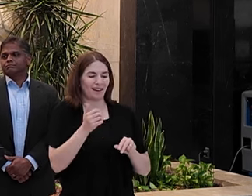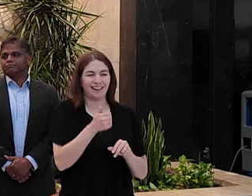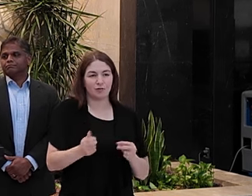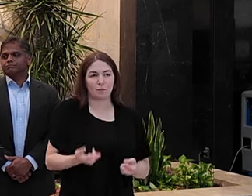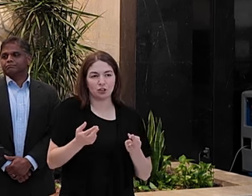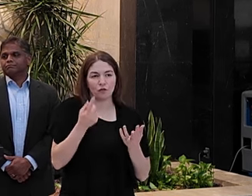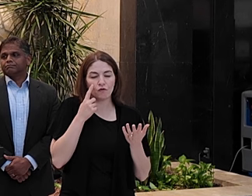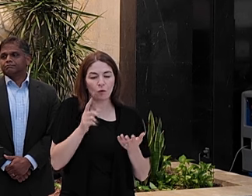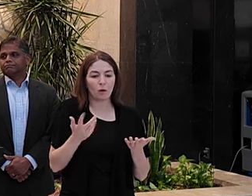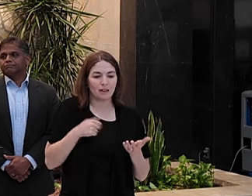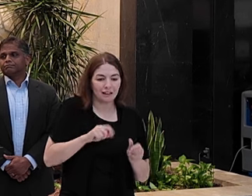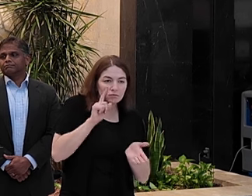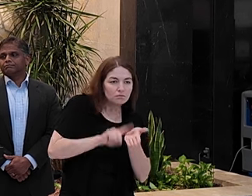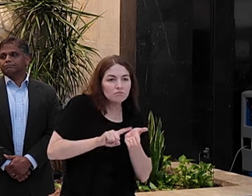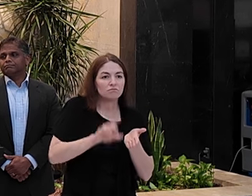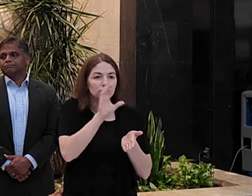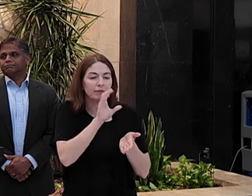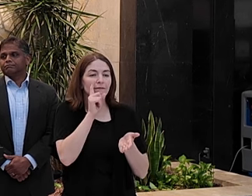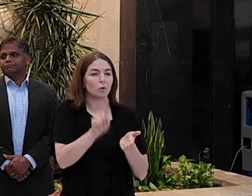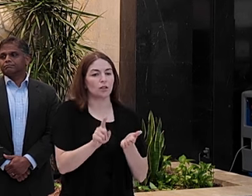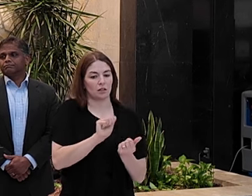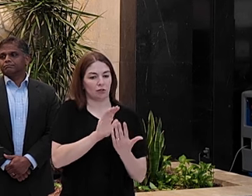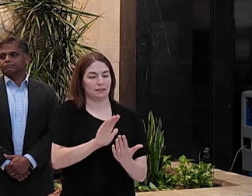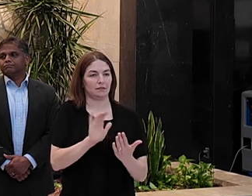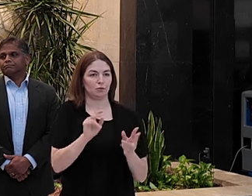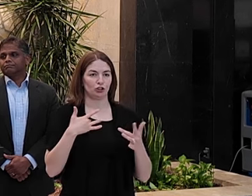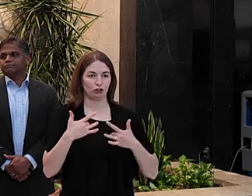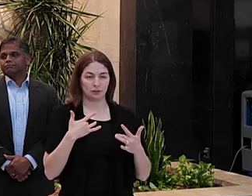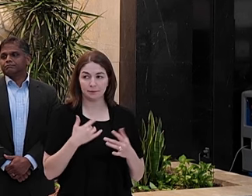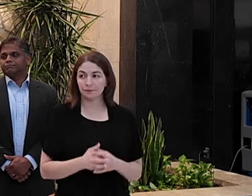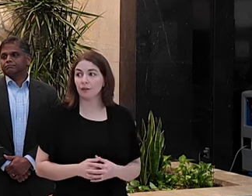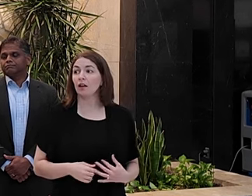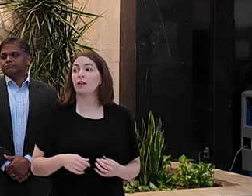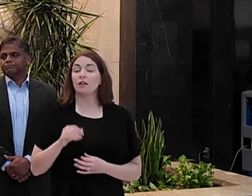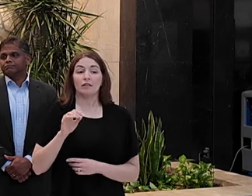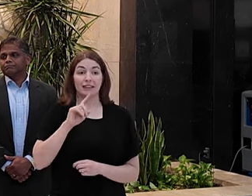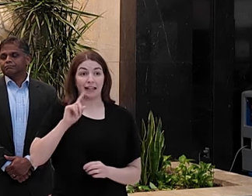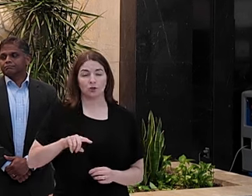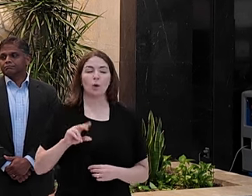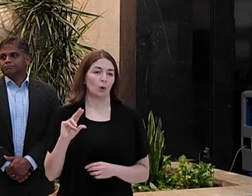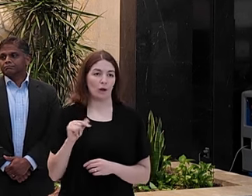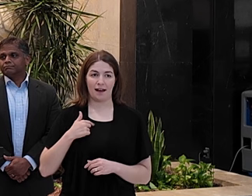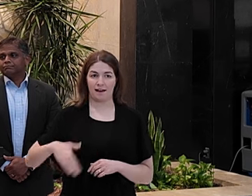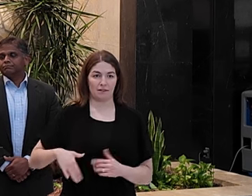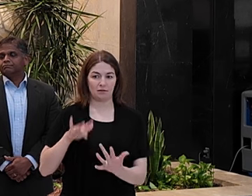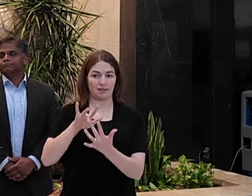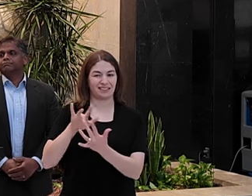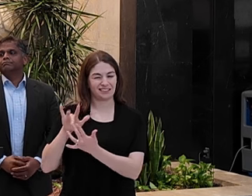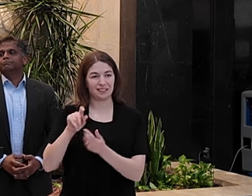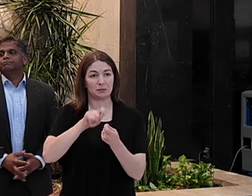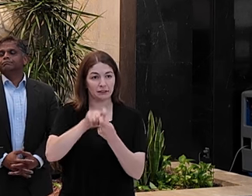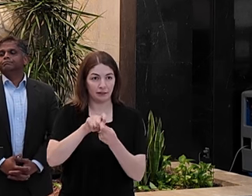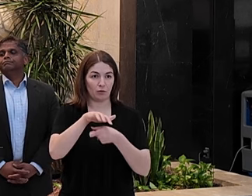on what to look for to address these concerns? The short answer to that is no. I haven't reached out to any particular locality directly. I